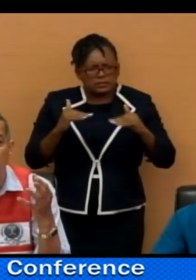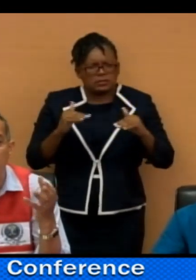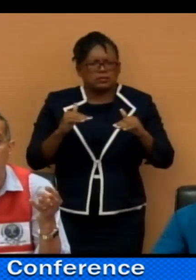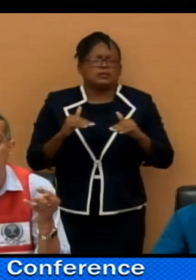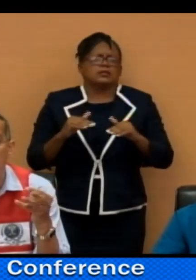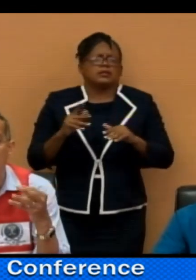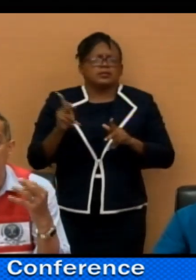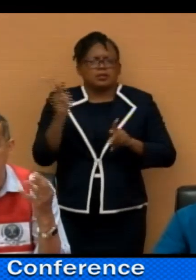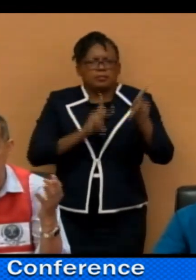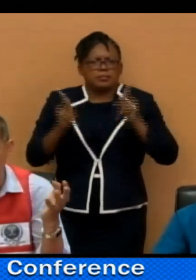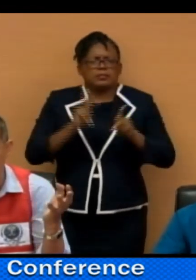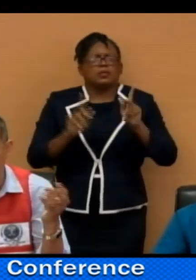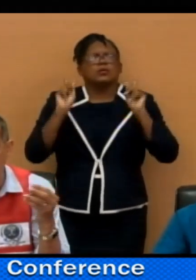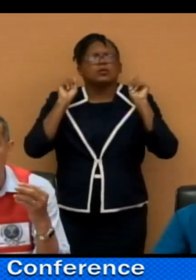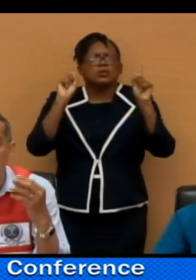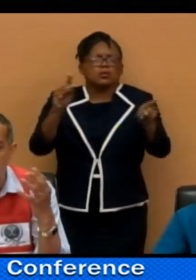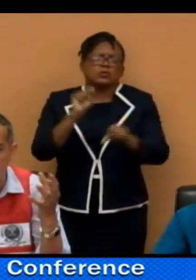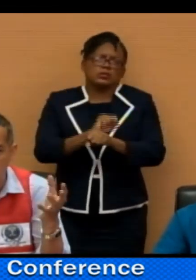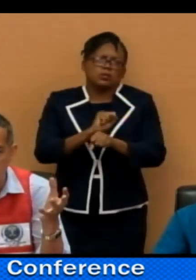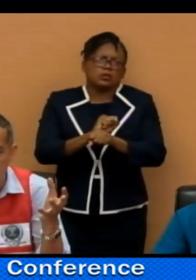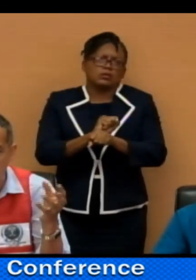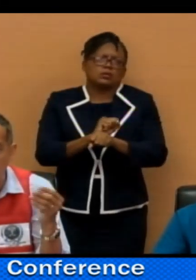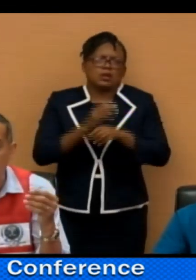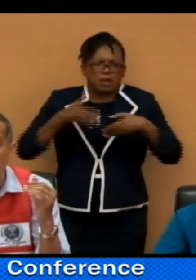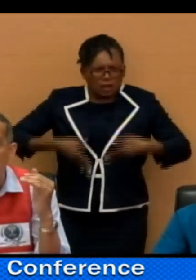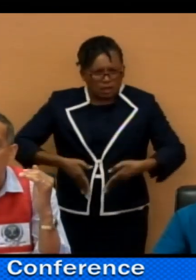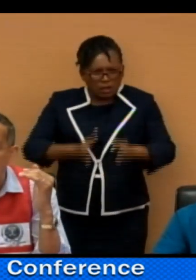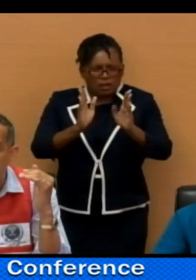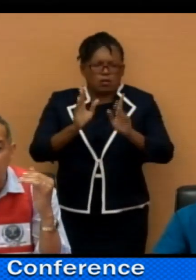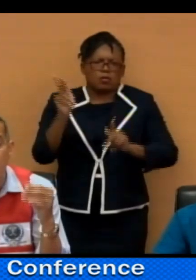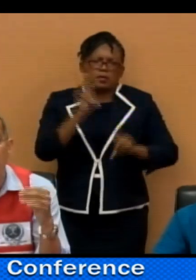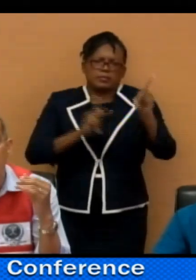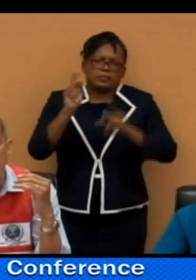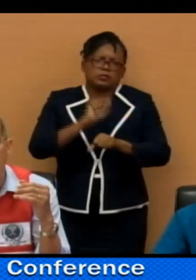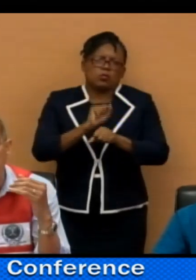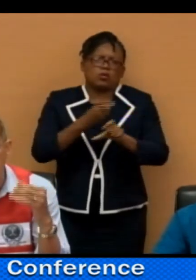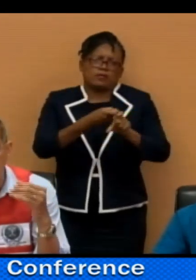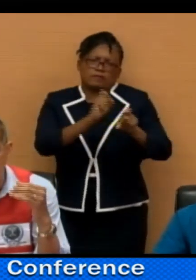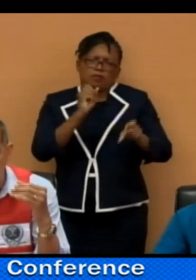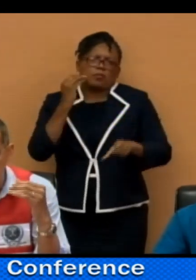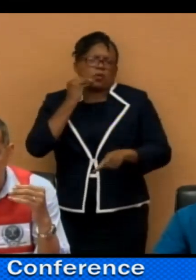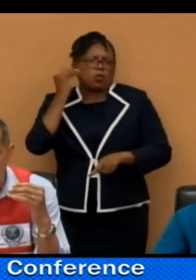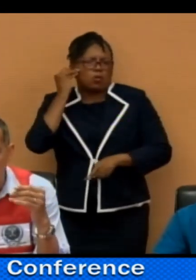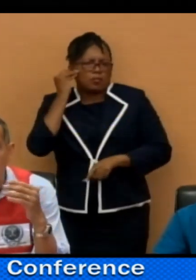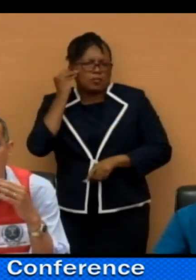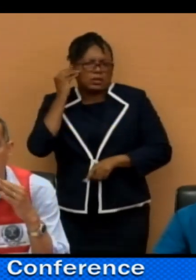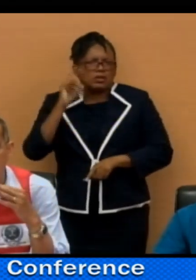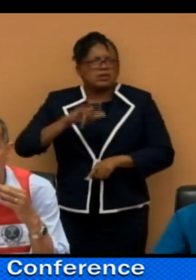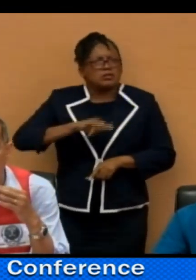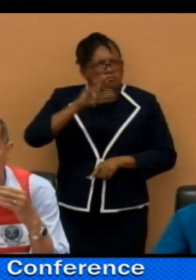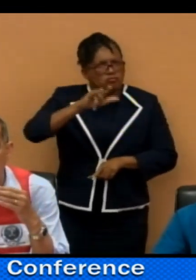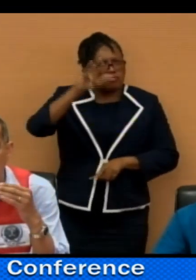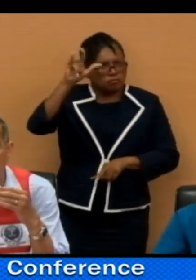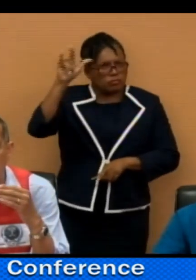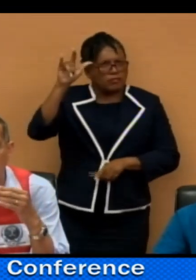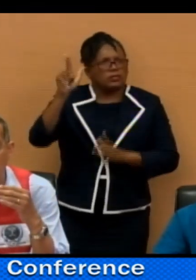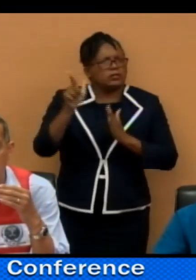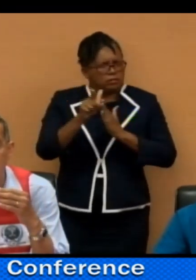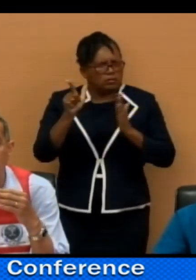people wherever possible, and if people can work from home, to allow them to do that. The travel restrictions, continued and increased